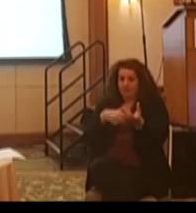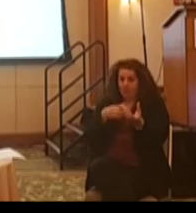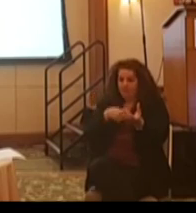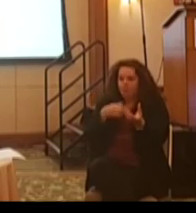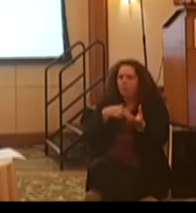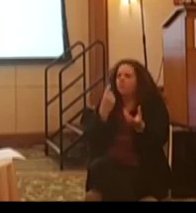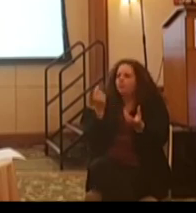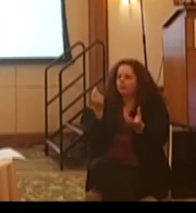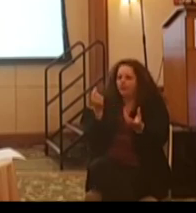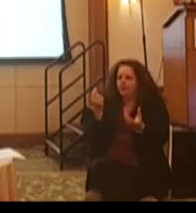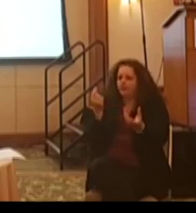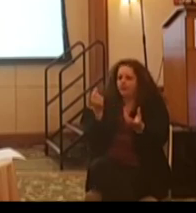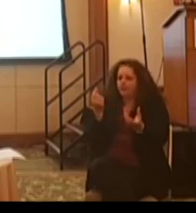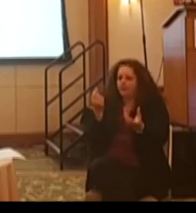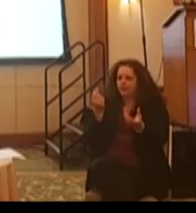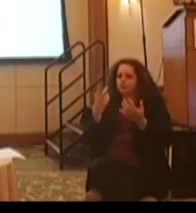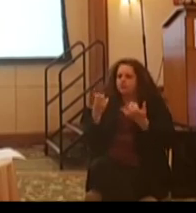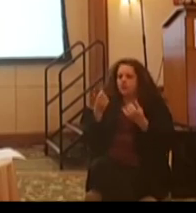second and